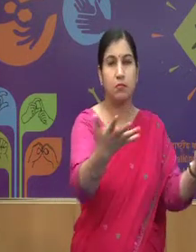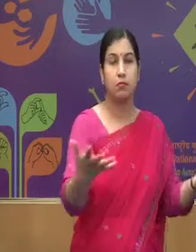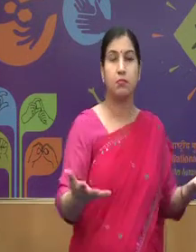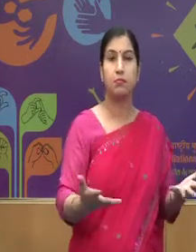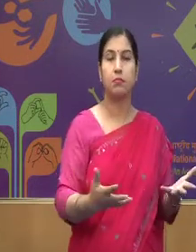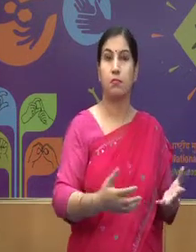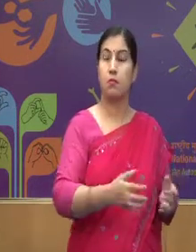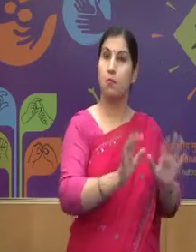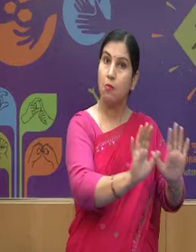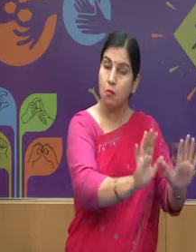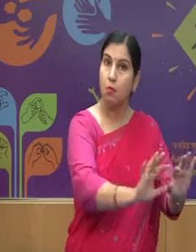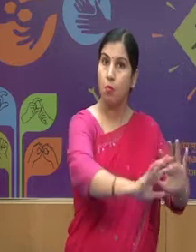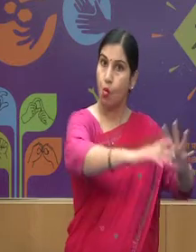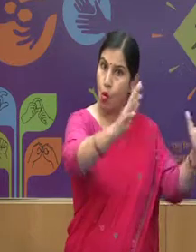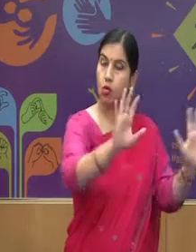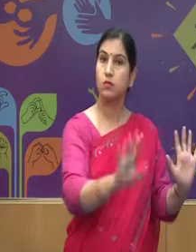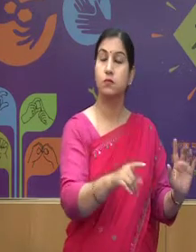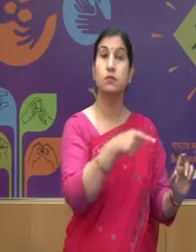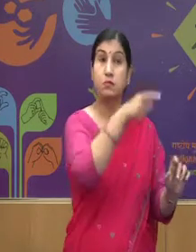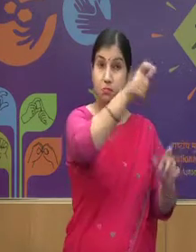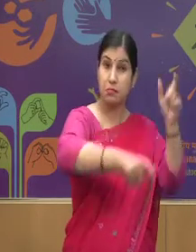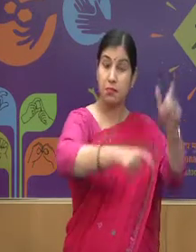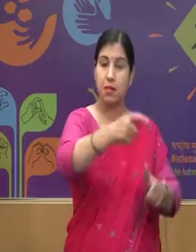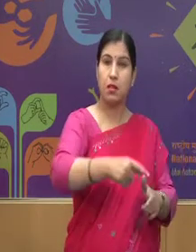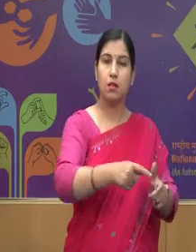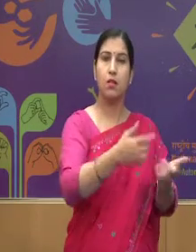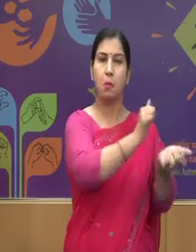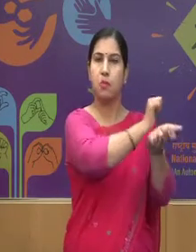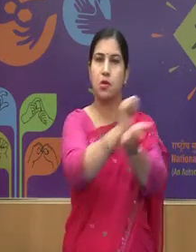people could be made slaves.